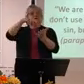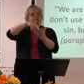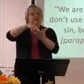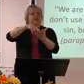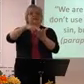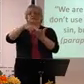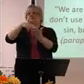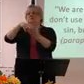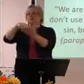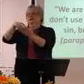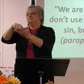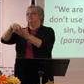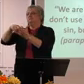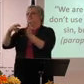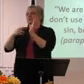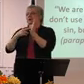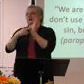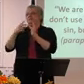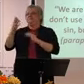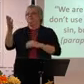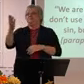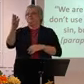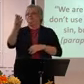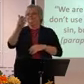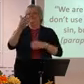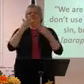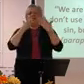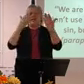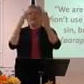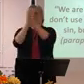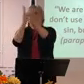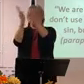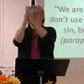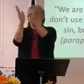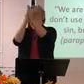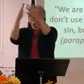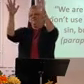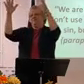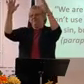stand for a moment? And we just want to say thank you.